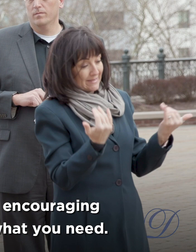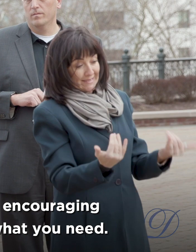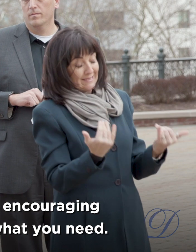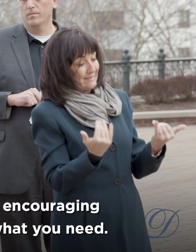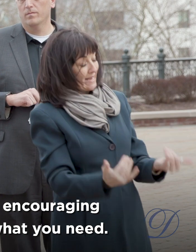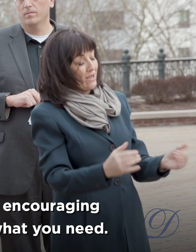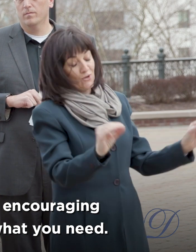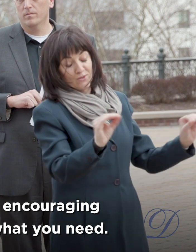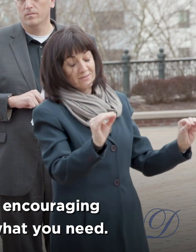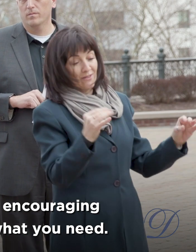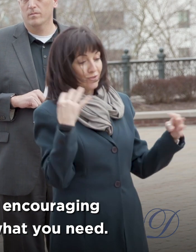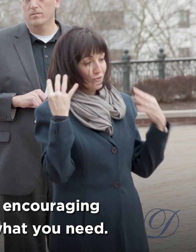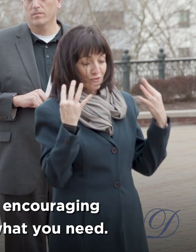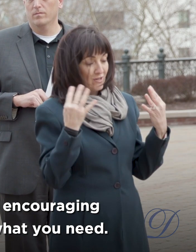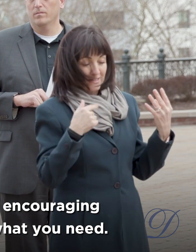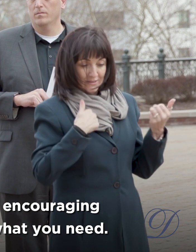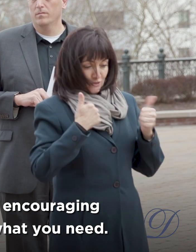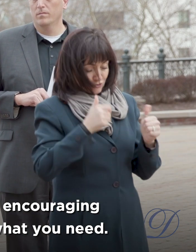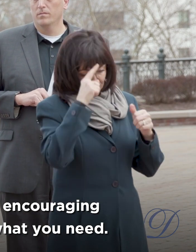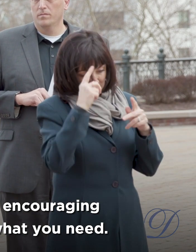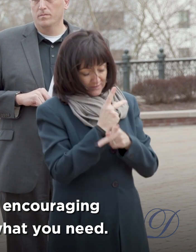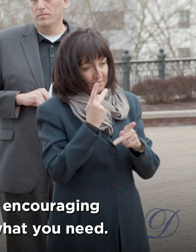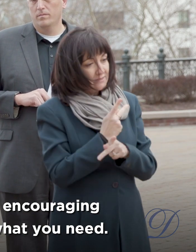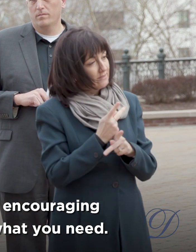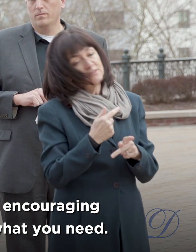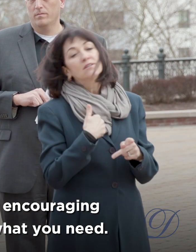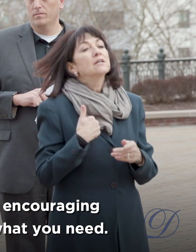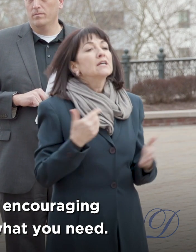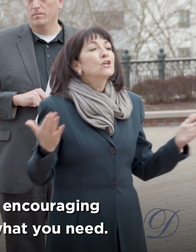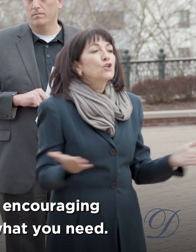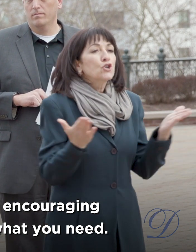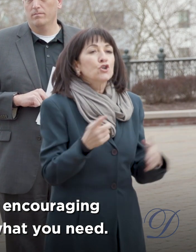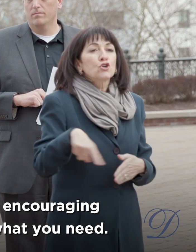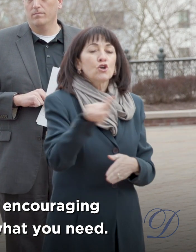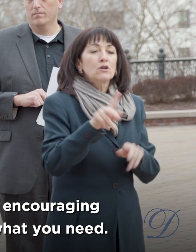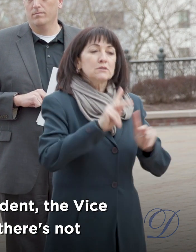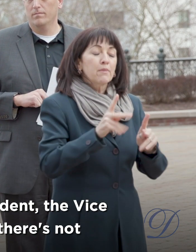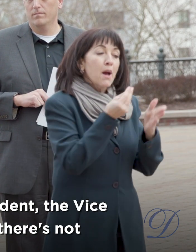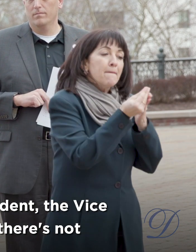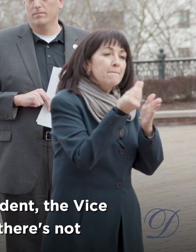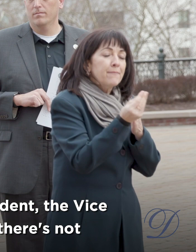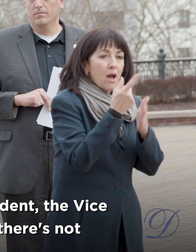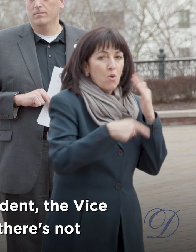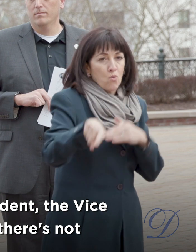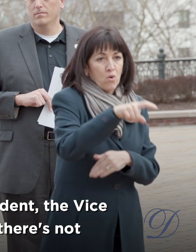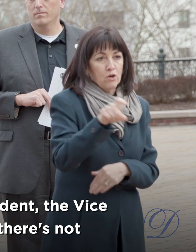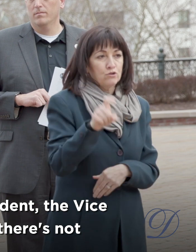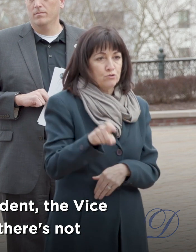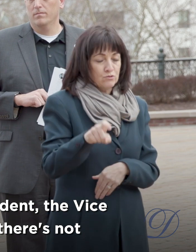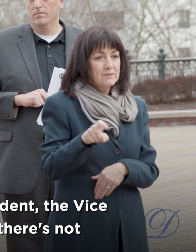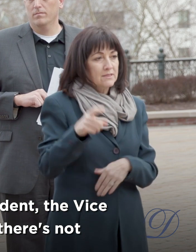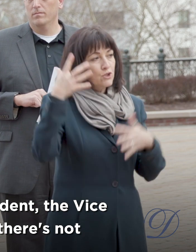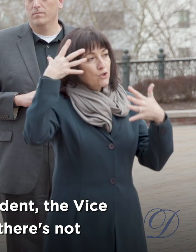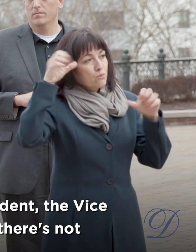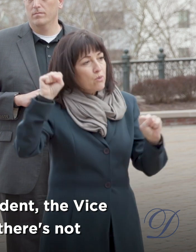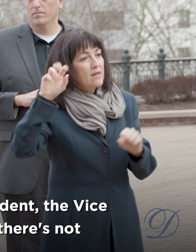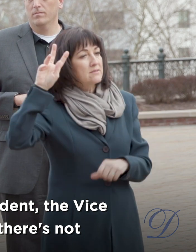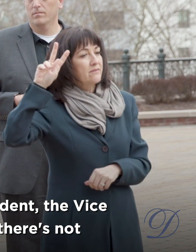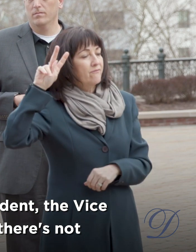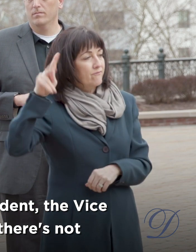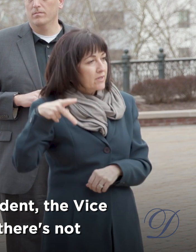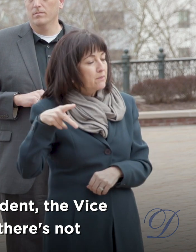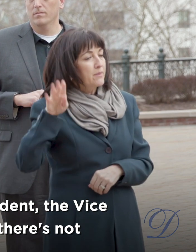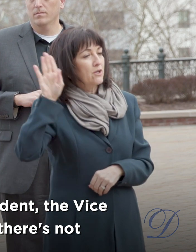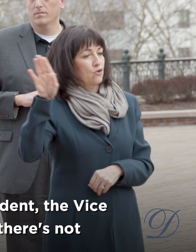this juncture. What we're just encouraging people to do is just go and buy what you need. What we've heard from the president and the vice president and their